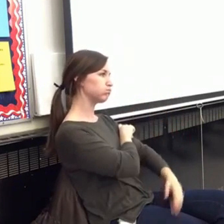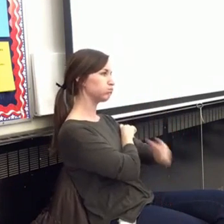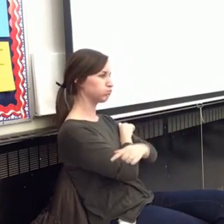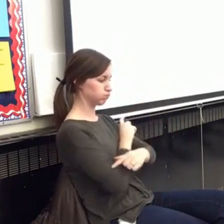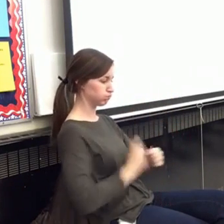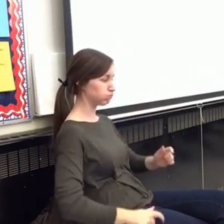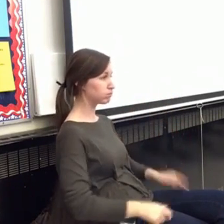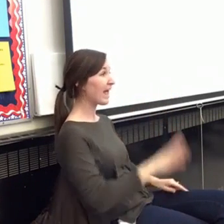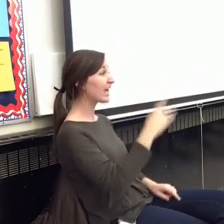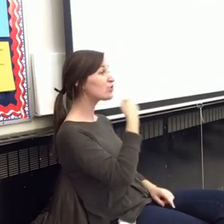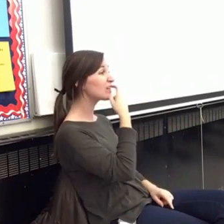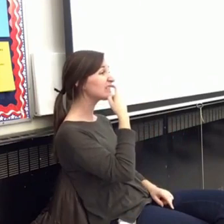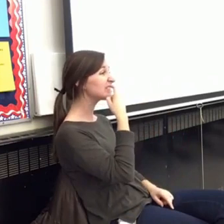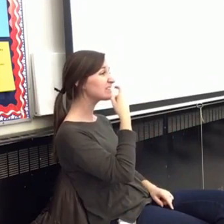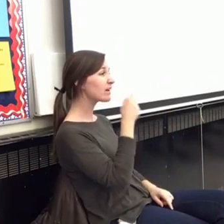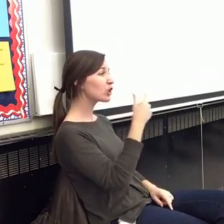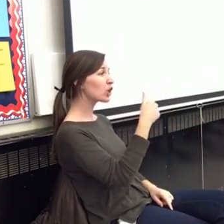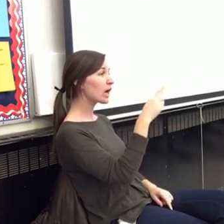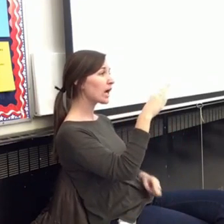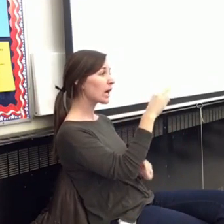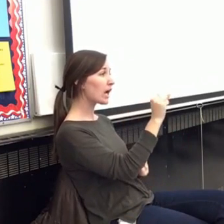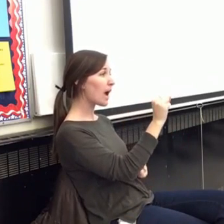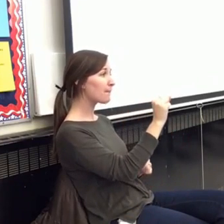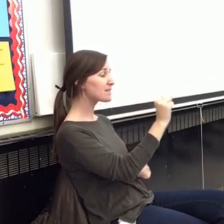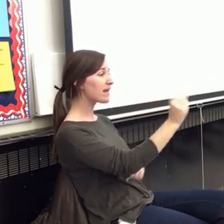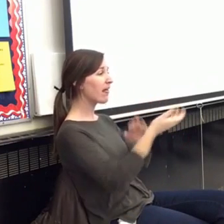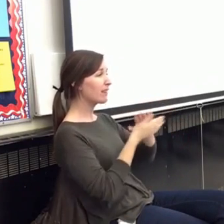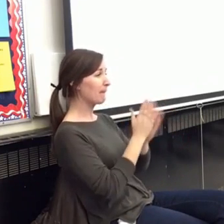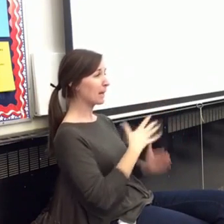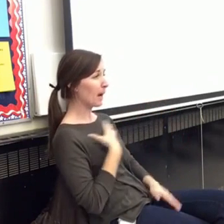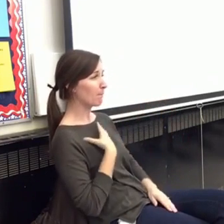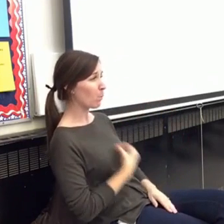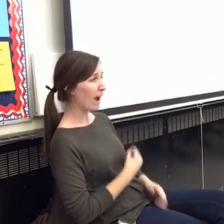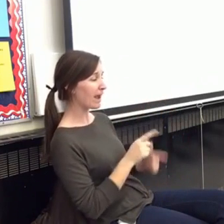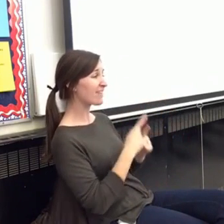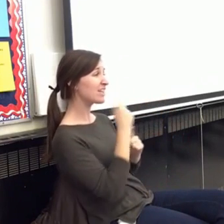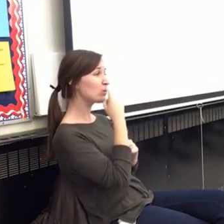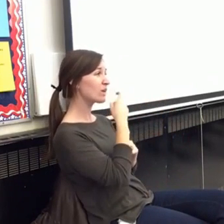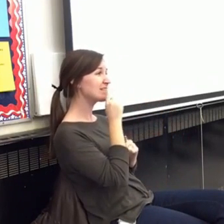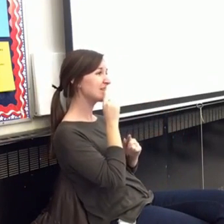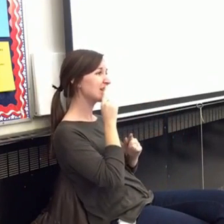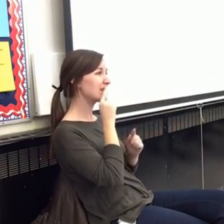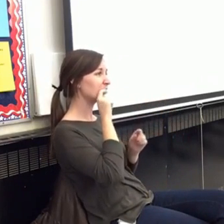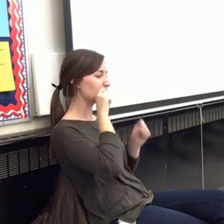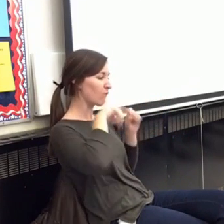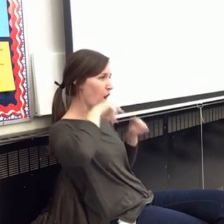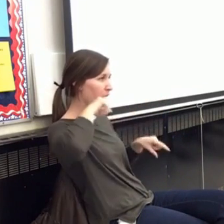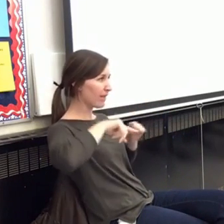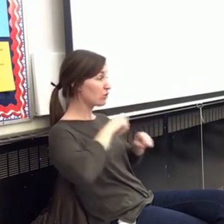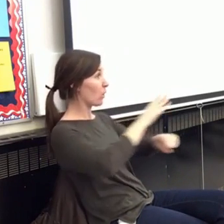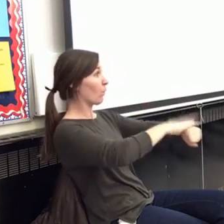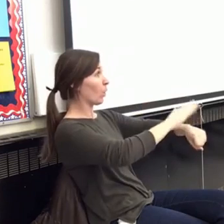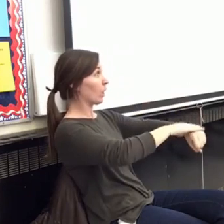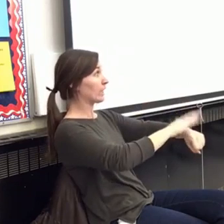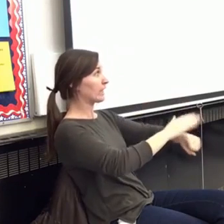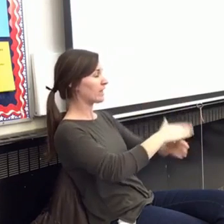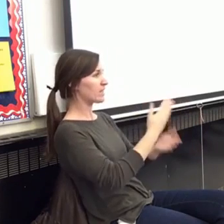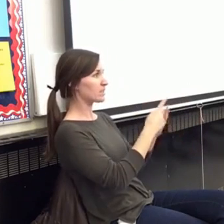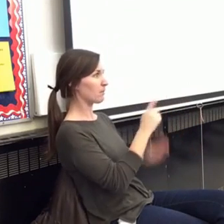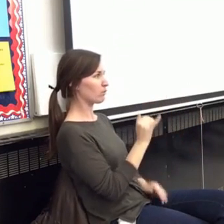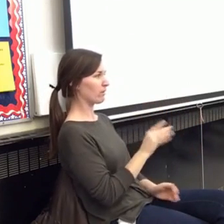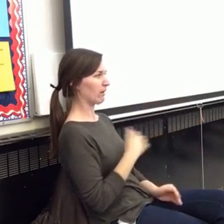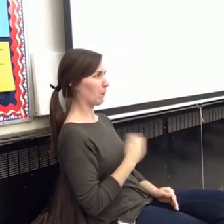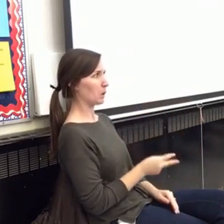gums turn white, your teeth begin to die, and they eventually fall out. Now again, warning, warning, warning, warning. Some of you are like, I want to